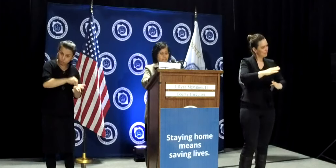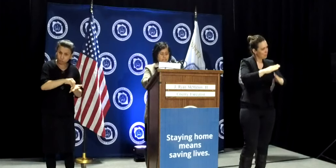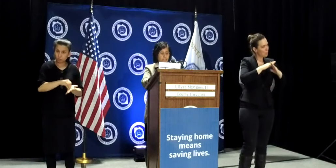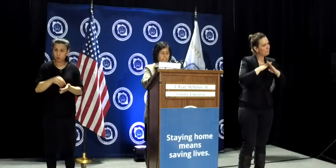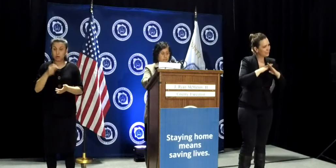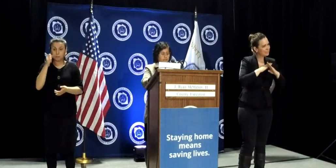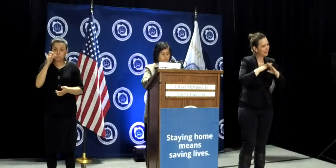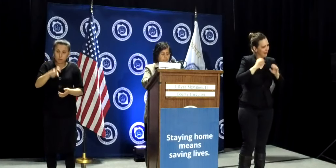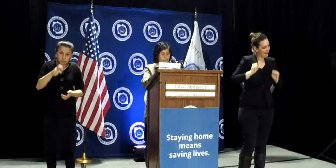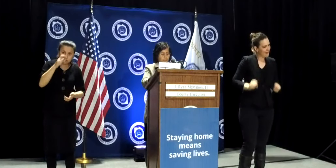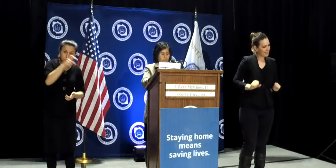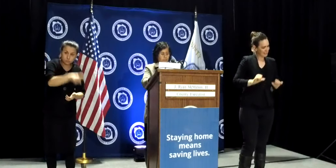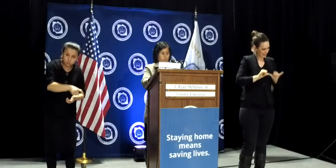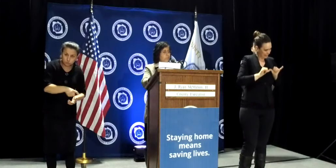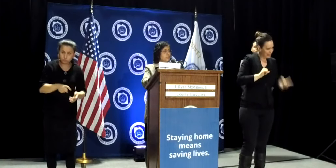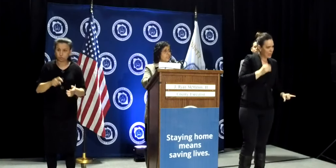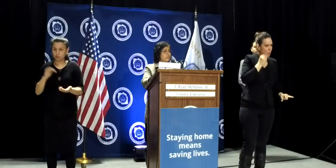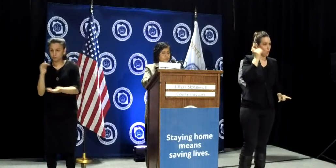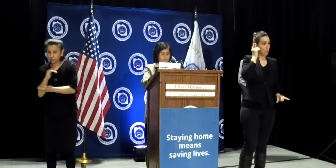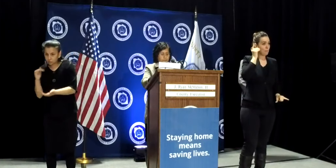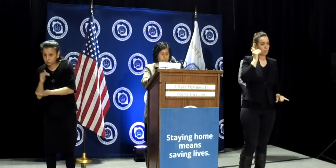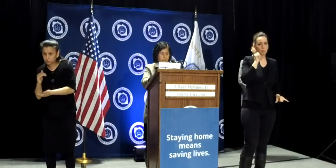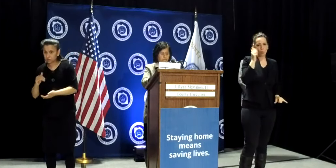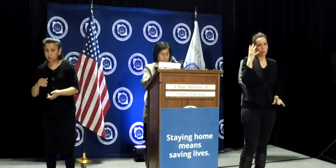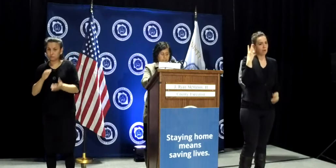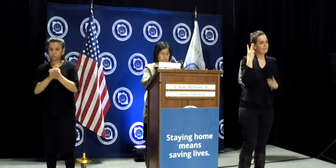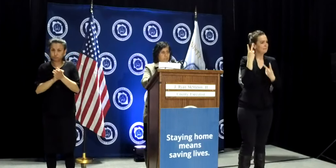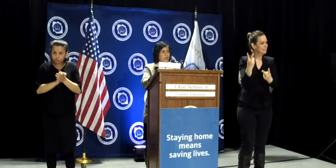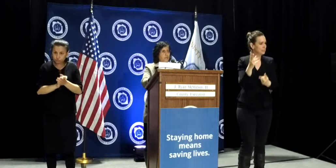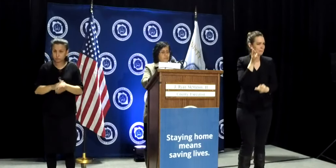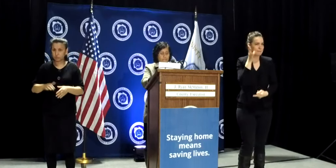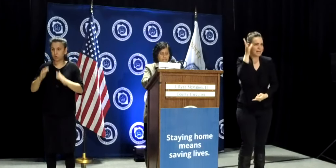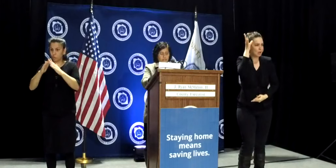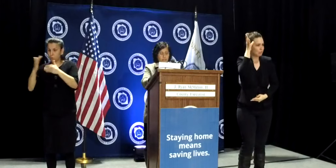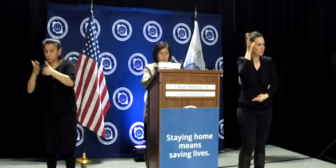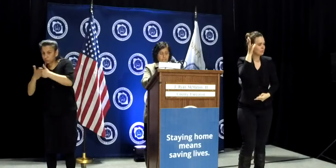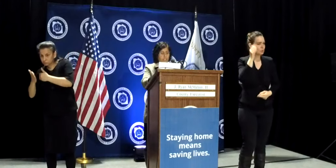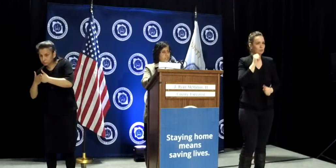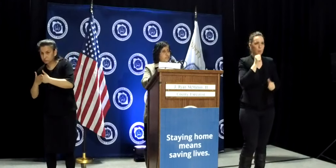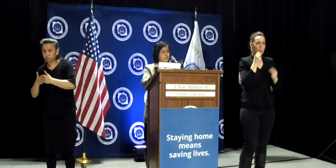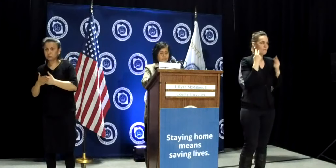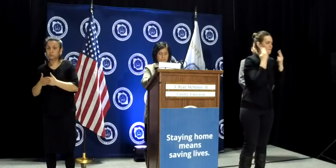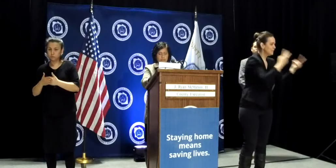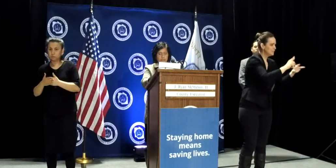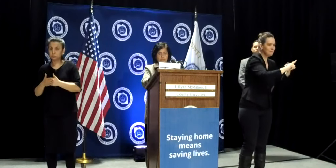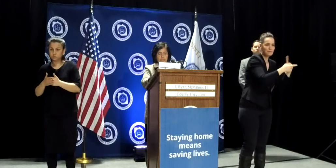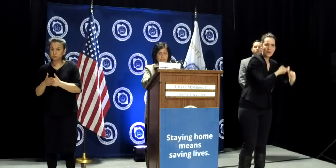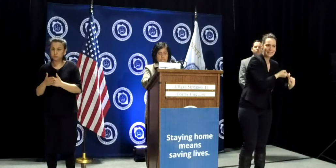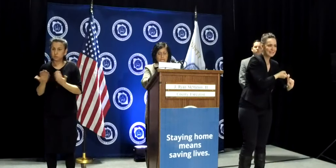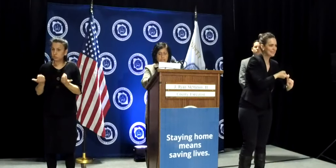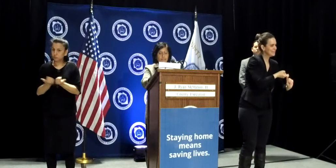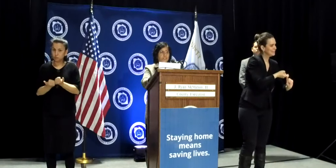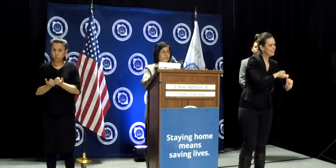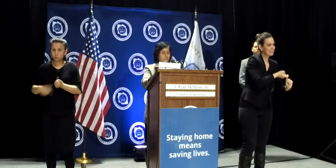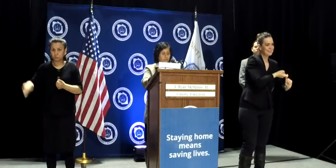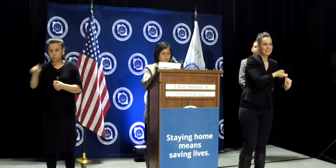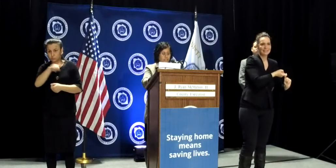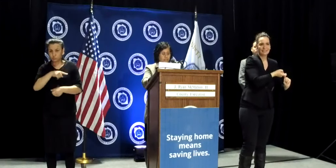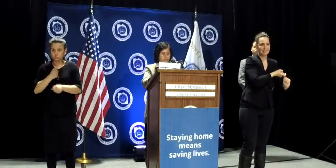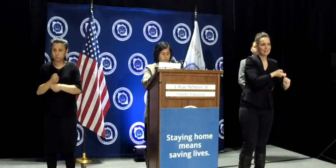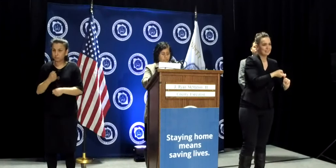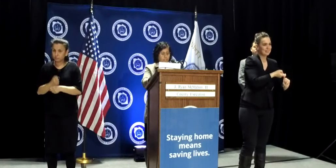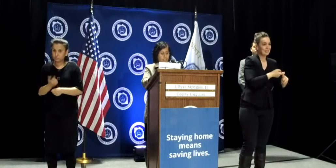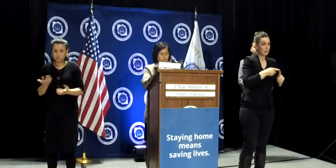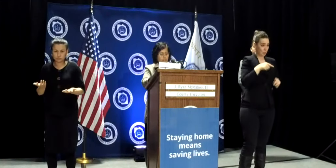of friends, and neighbors. What do they do, you ask? Many of them work in our community, from the health system,